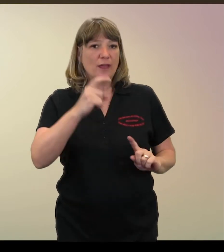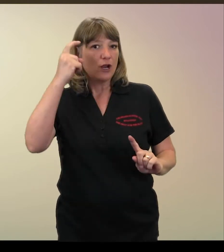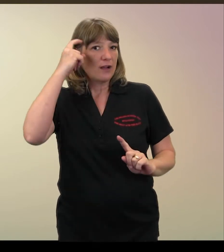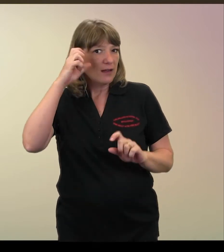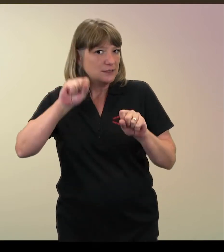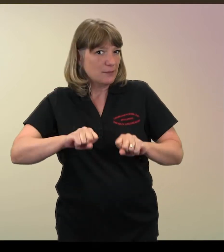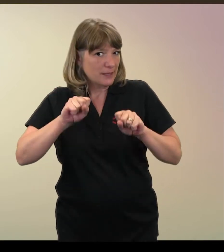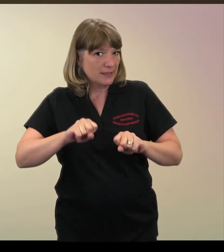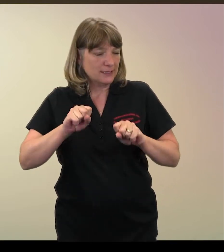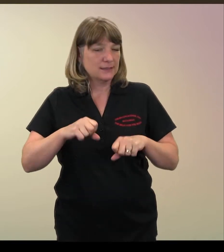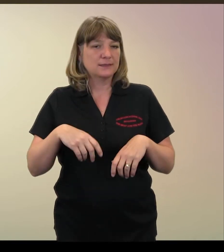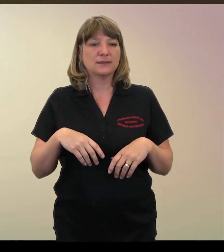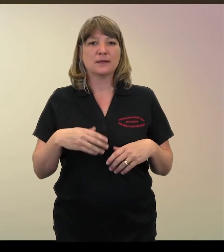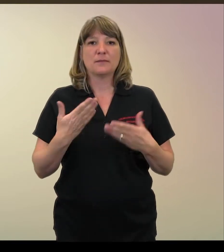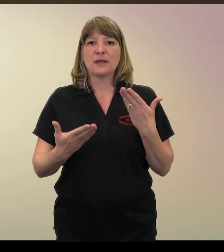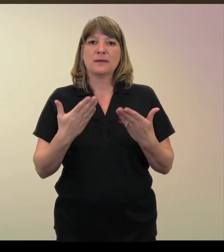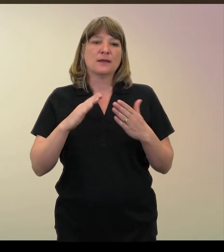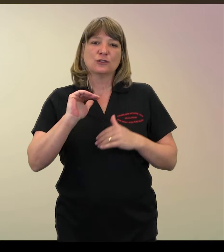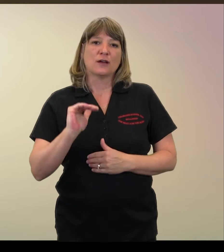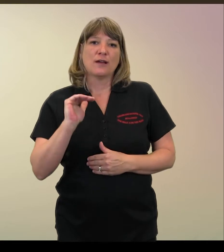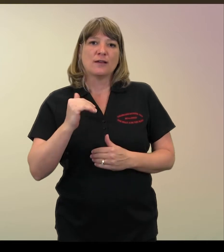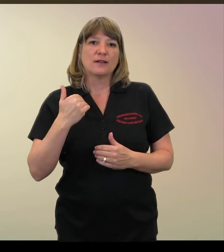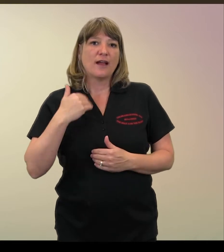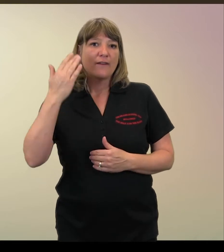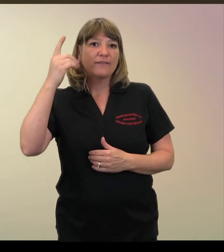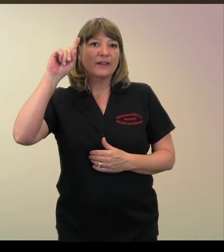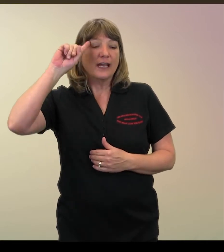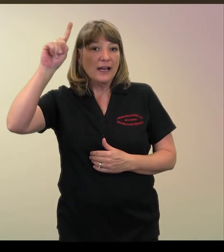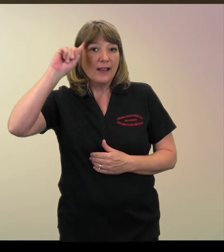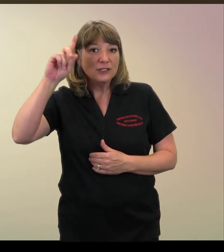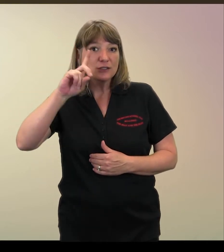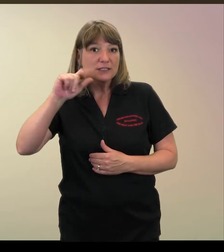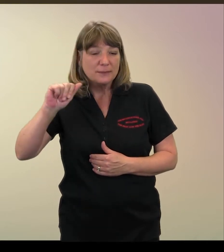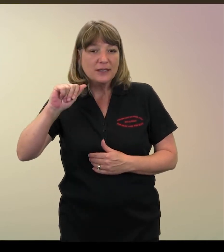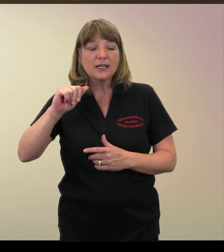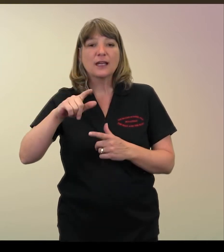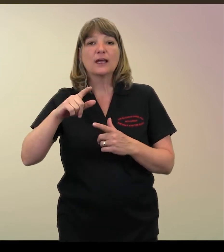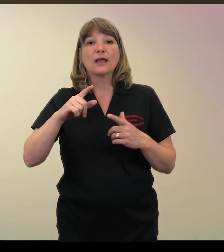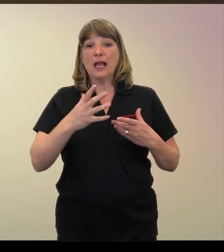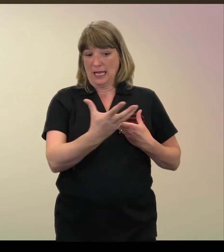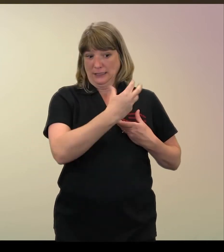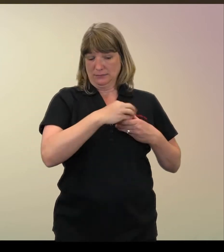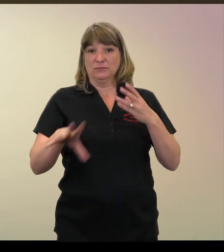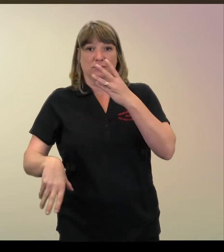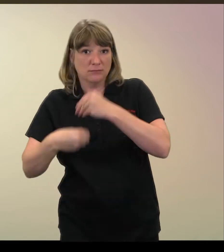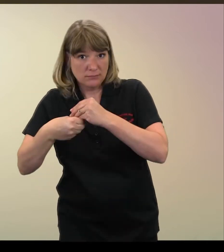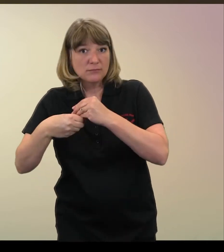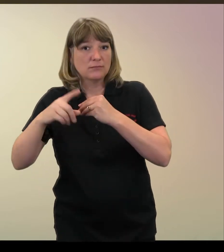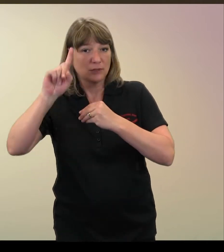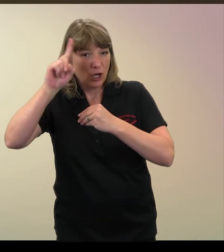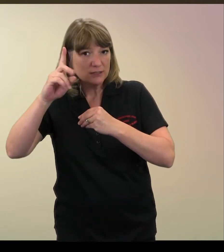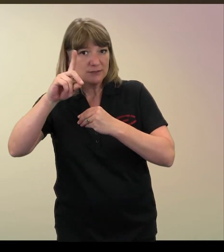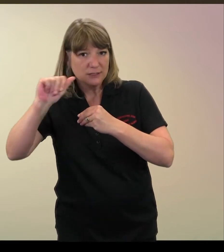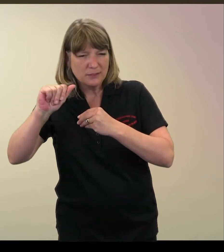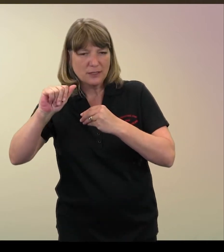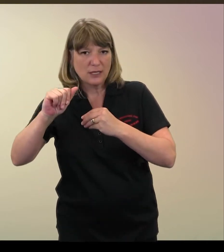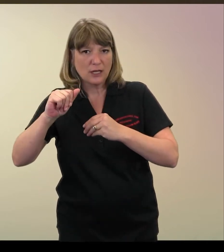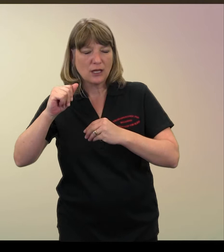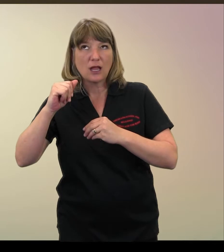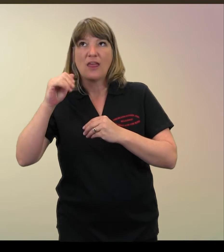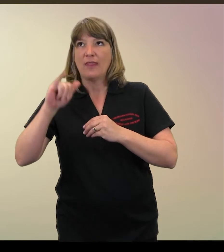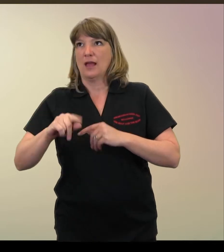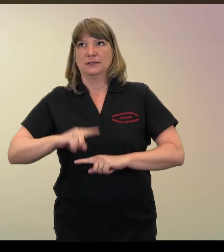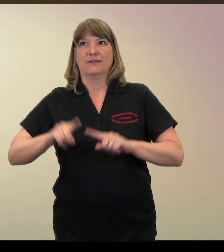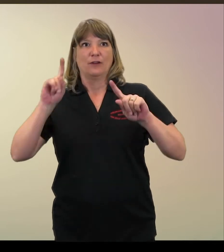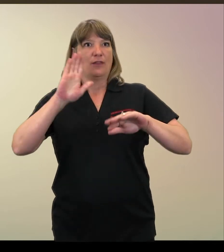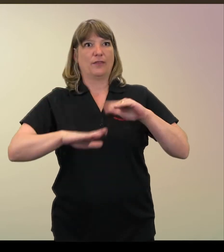their cognitive abilities. So a child who had an intellectual disability in addition to autism might look very